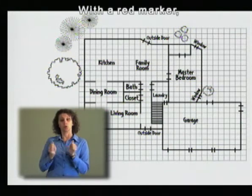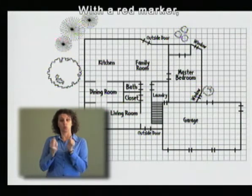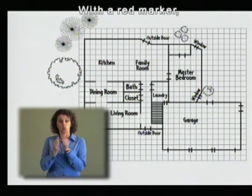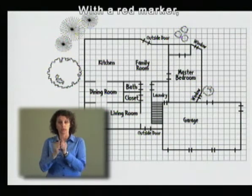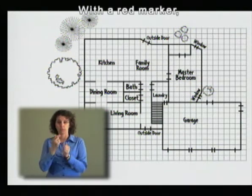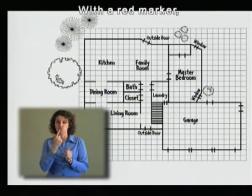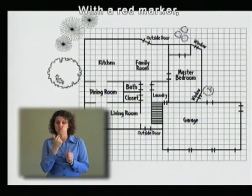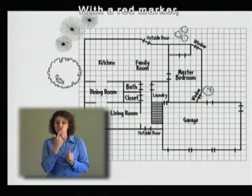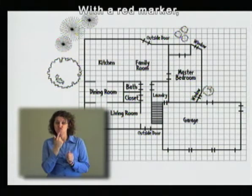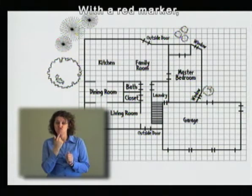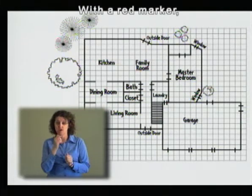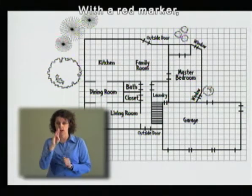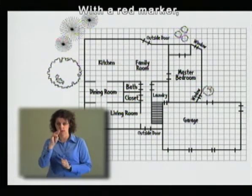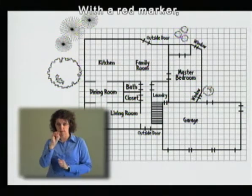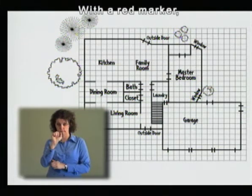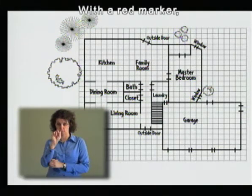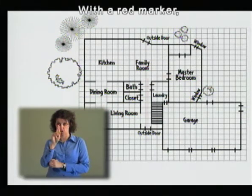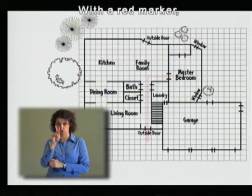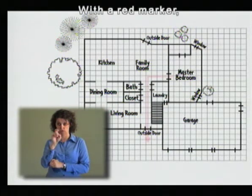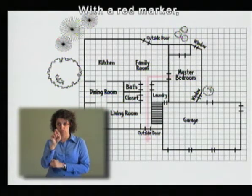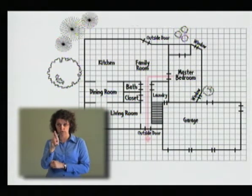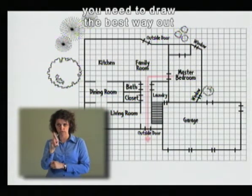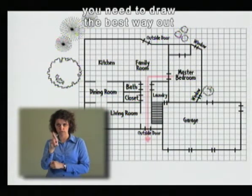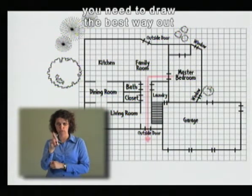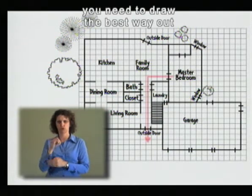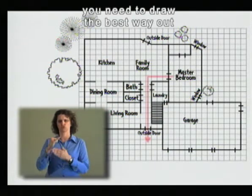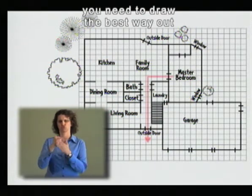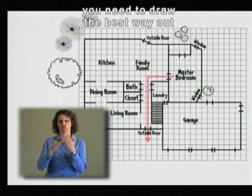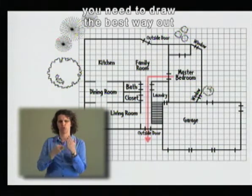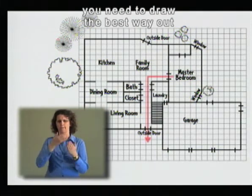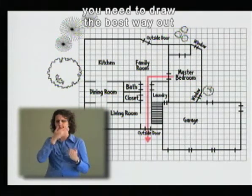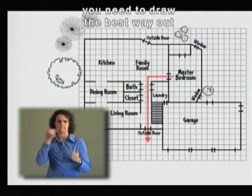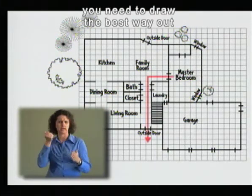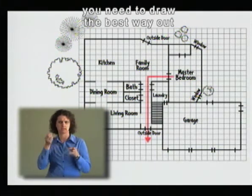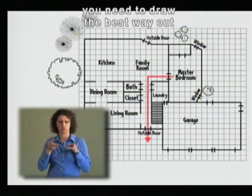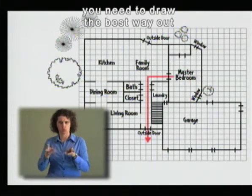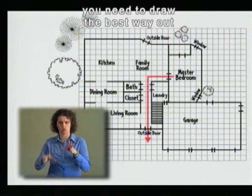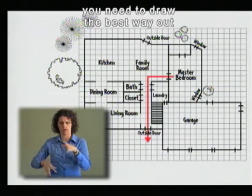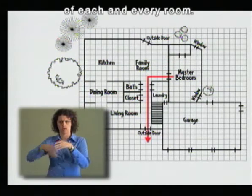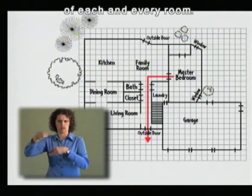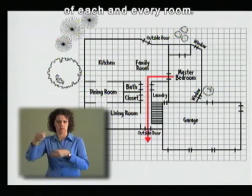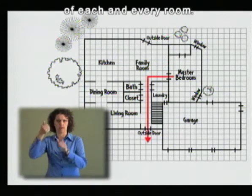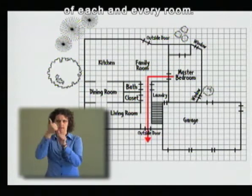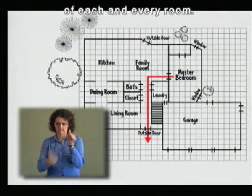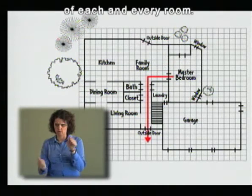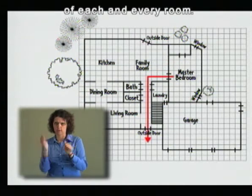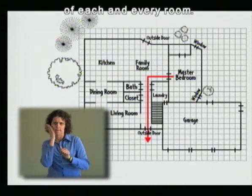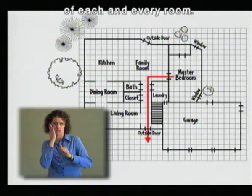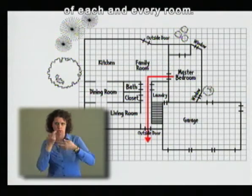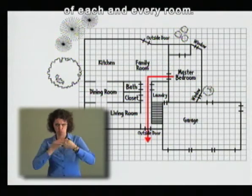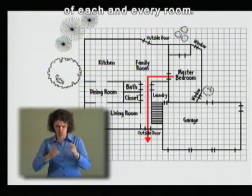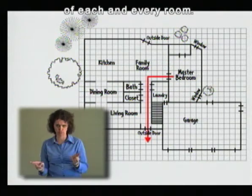With a red marker, you need to draw the best way out of each and every room.